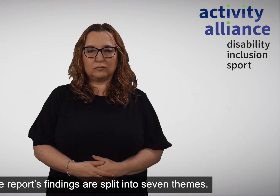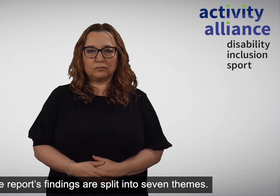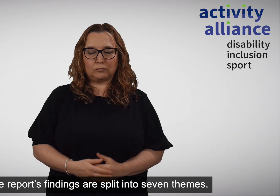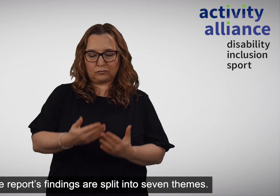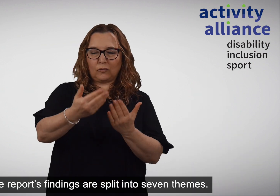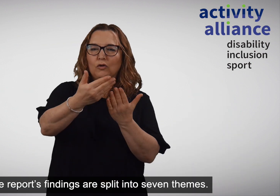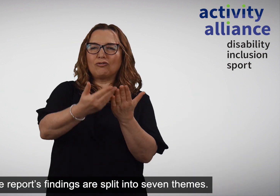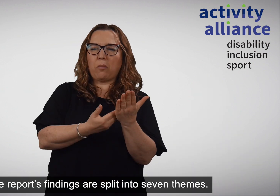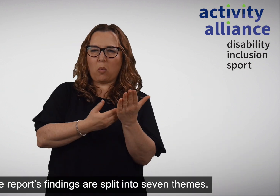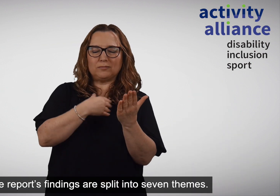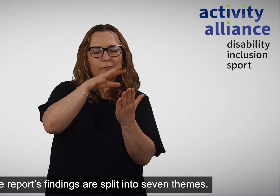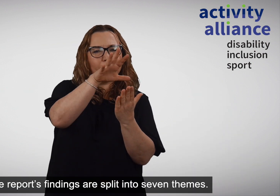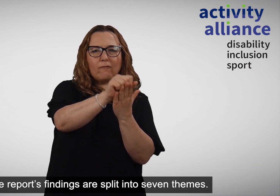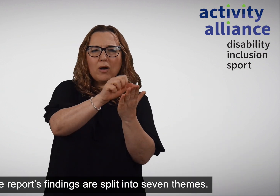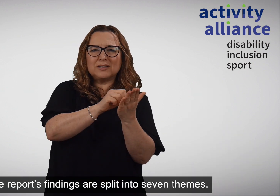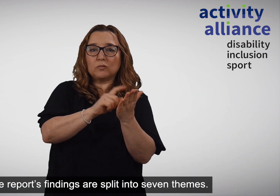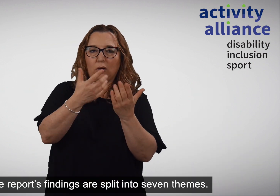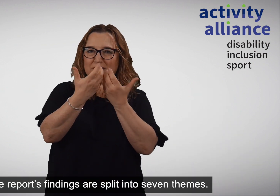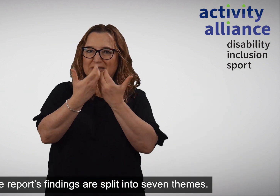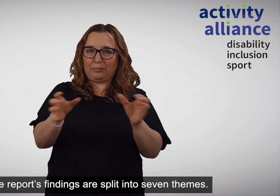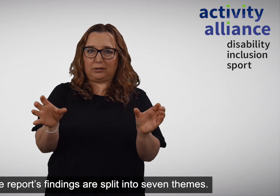The report's findings are split into 7 themes.